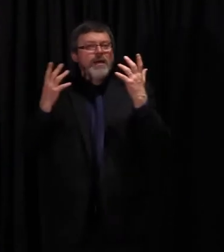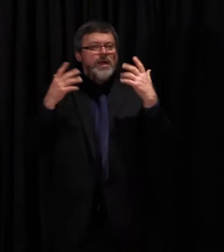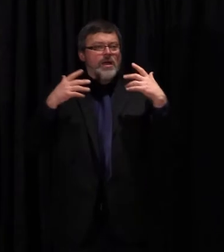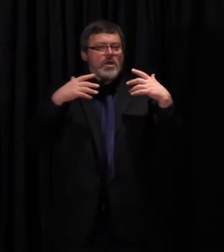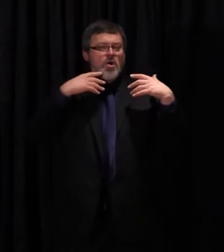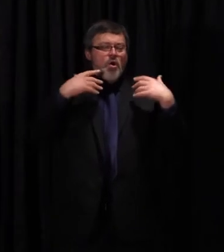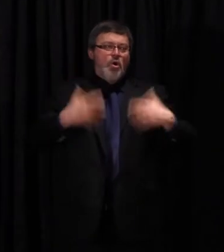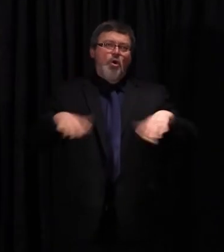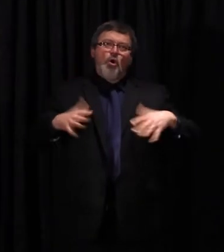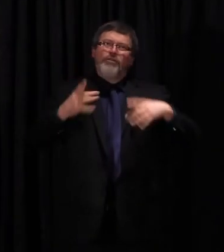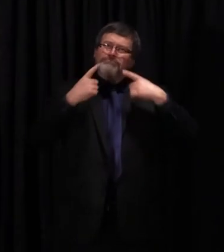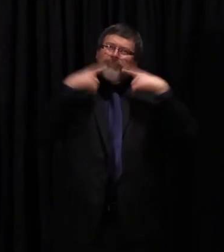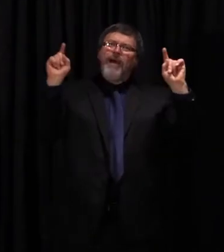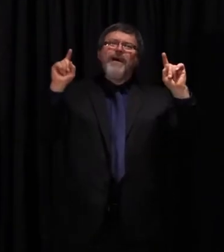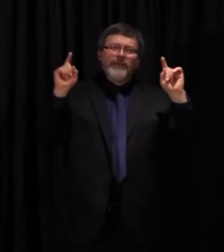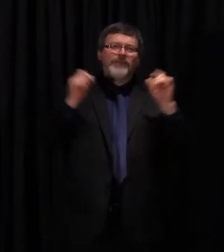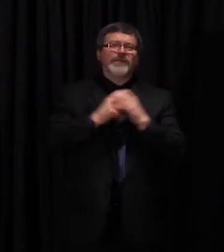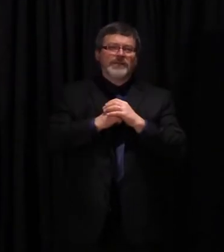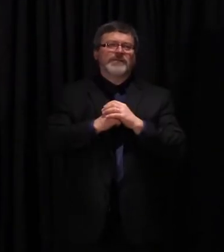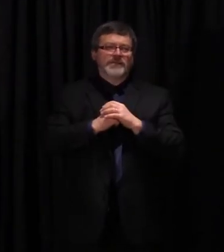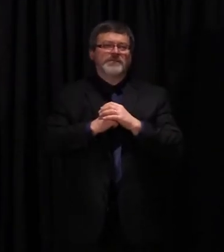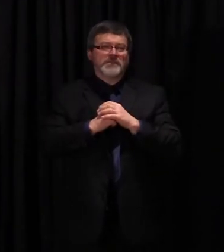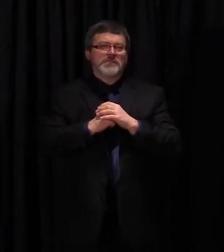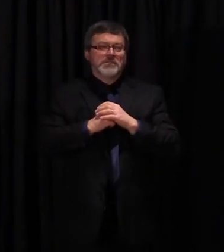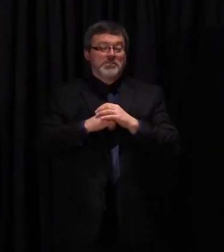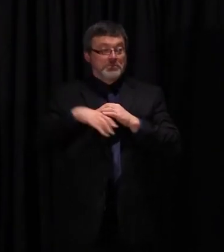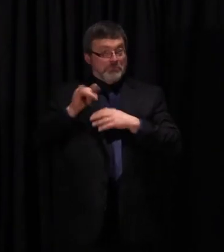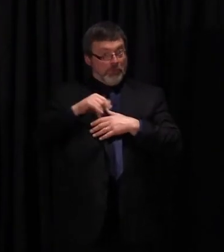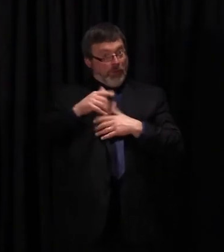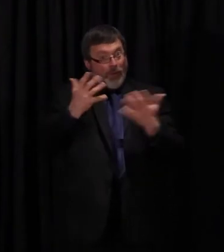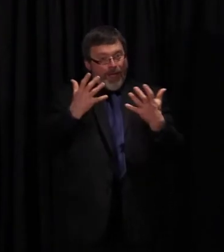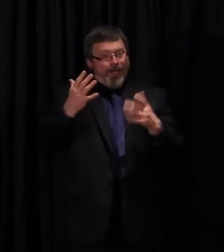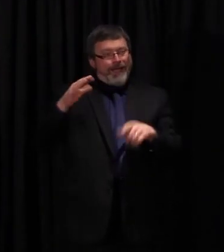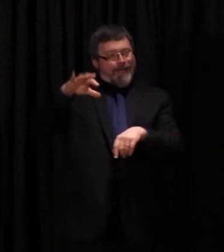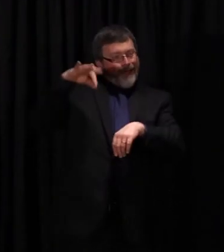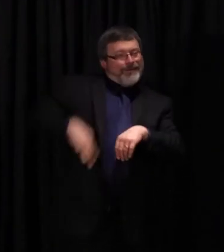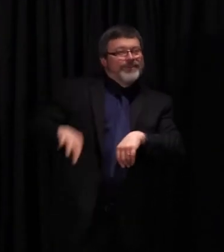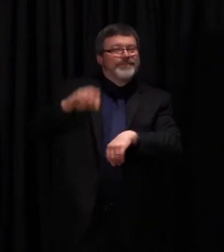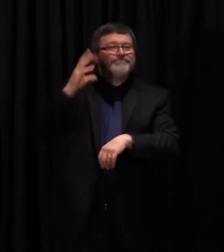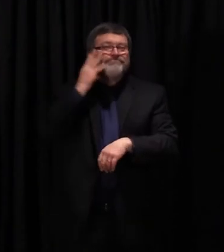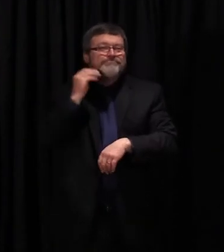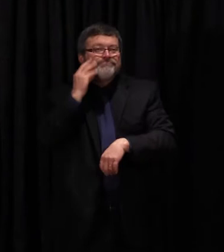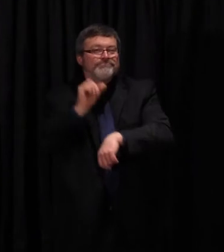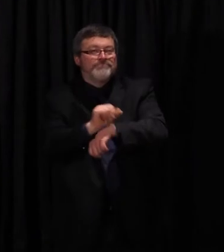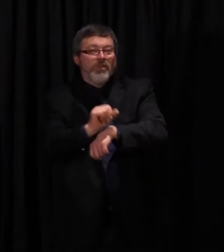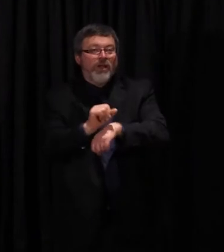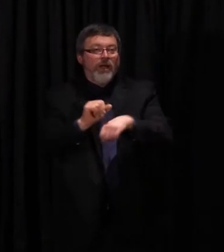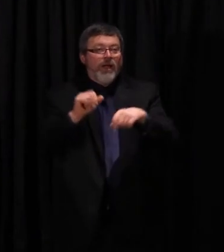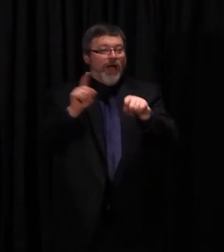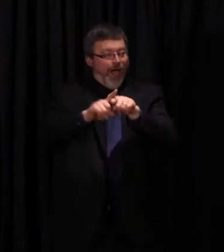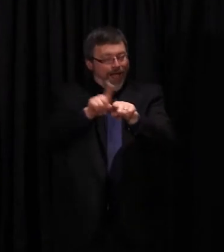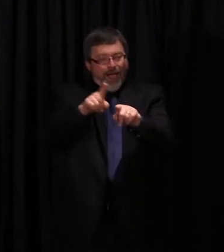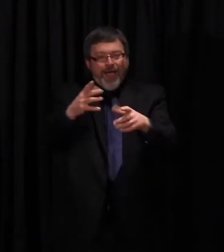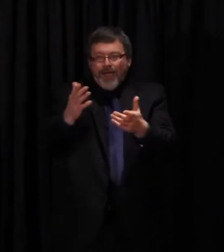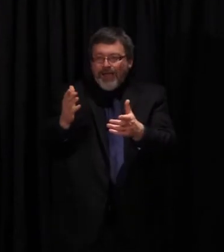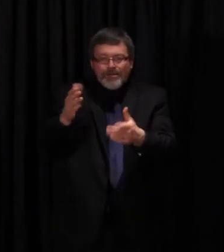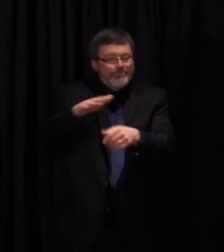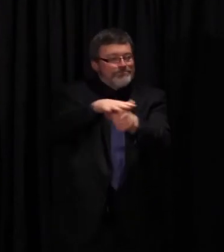successful, not only giving workers job experience, but also building ties to local